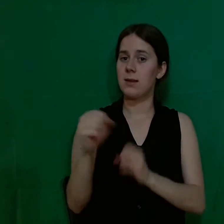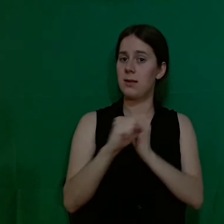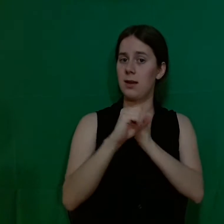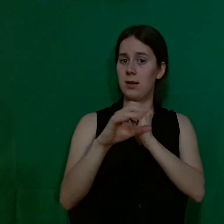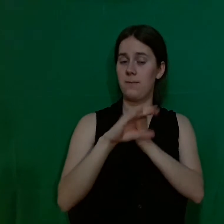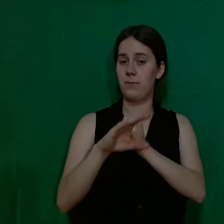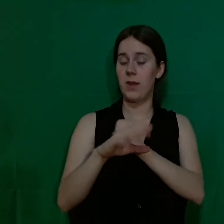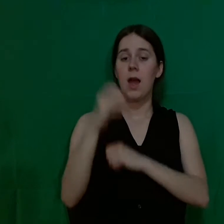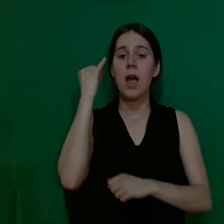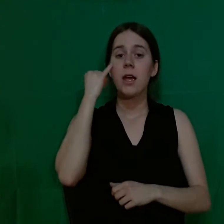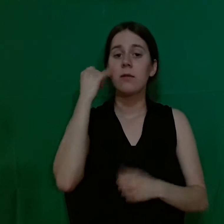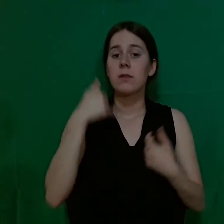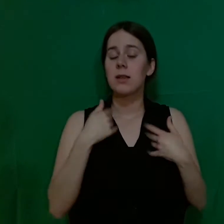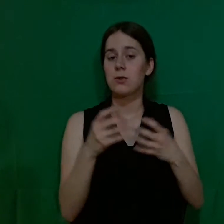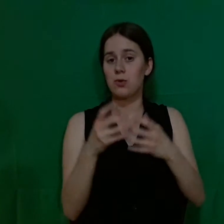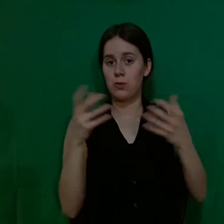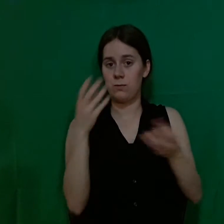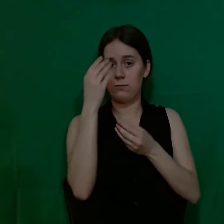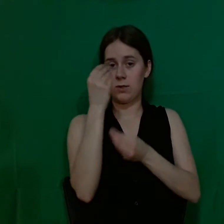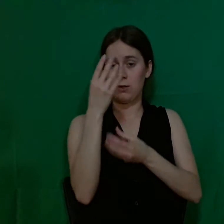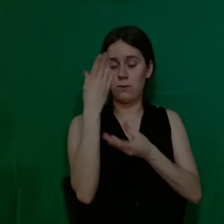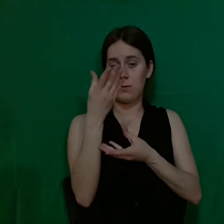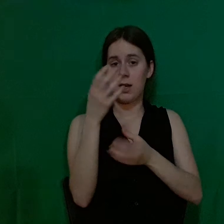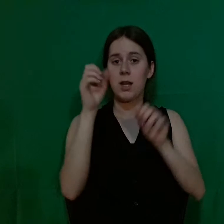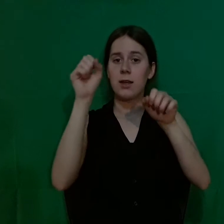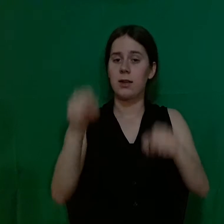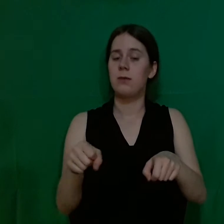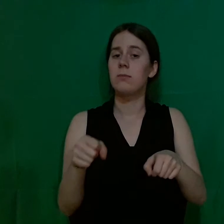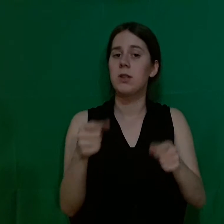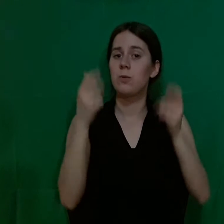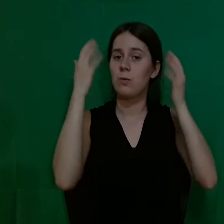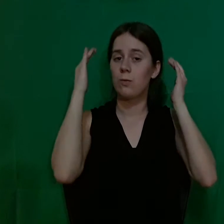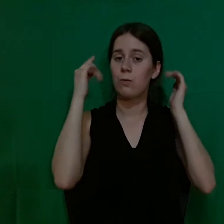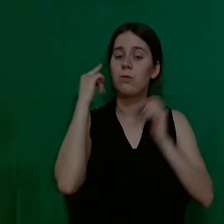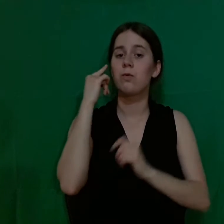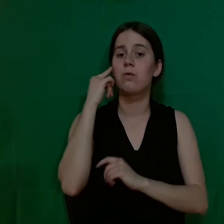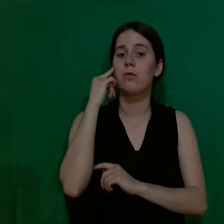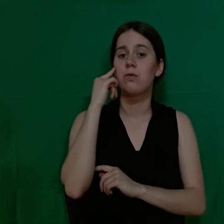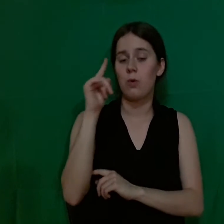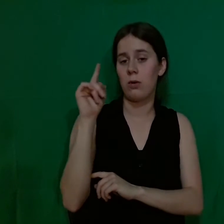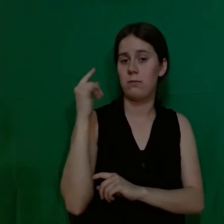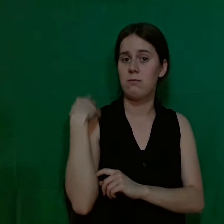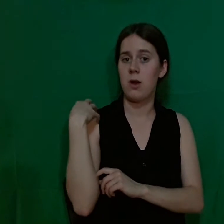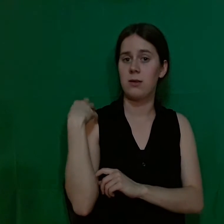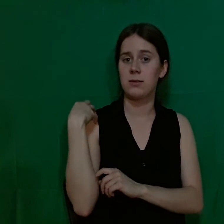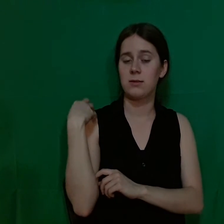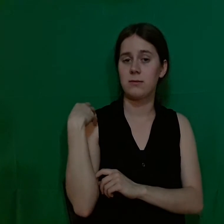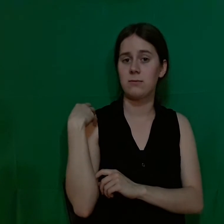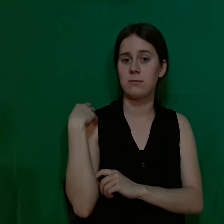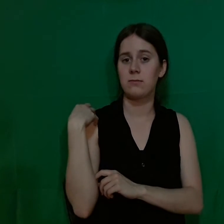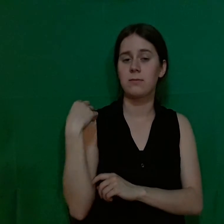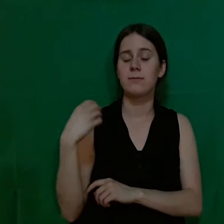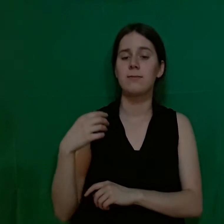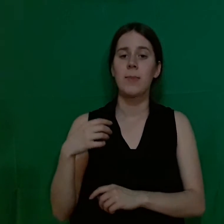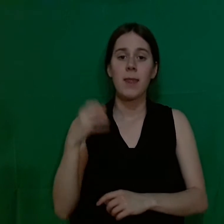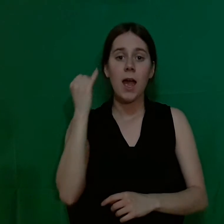the interviewer or an overload for the employer. And if you're promoting